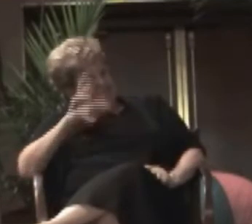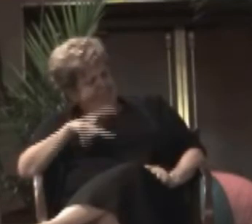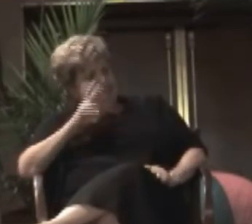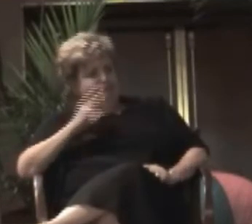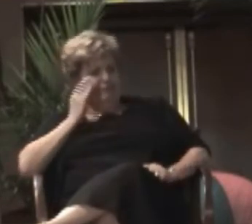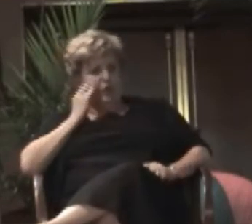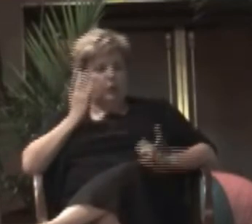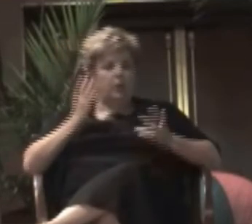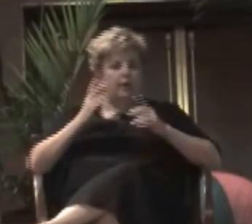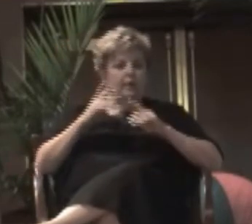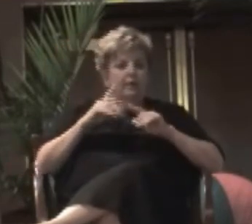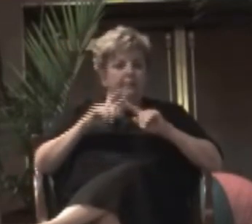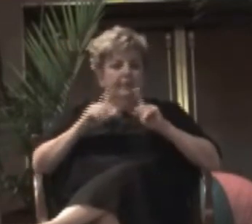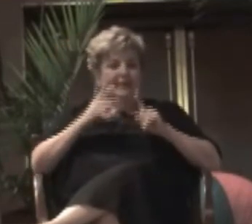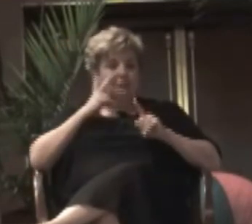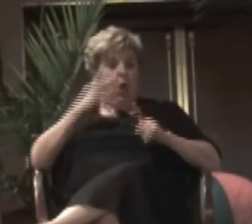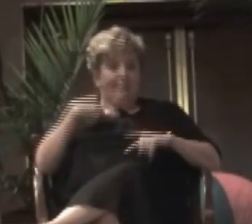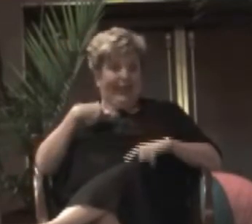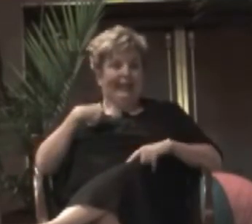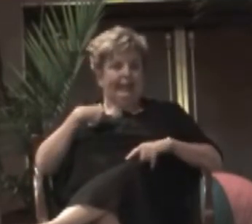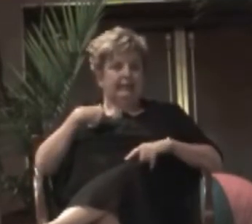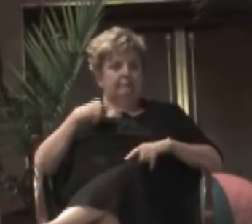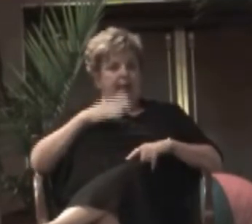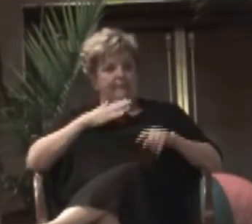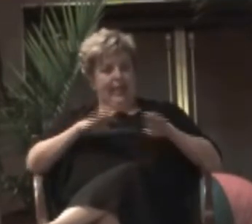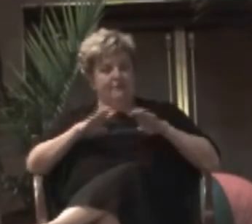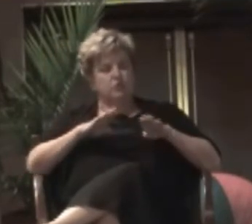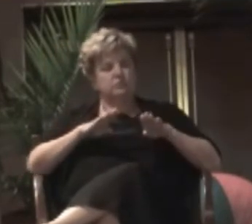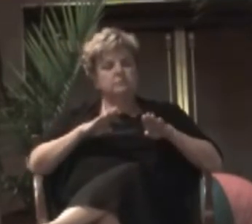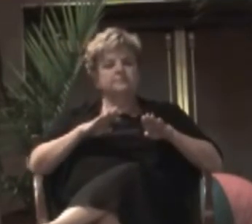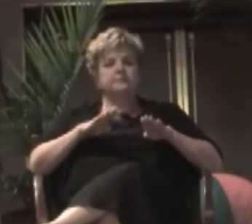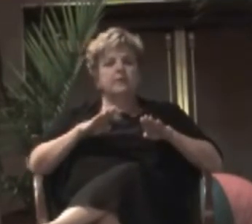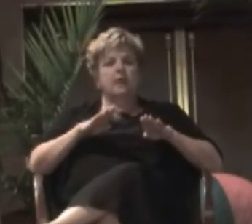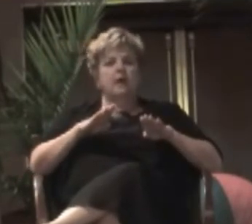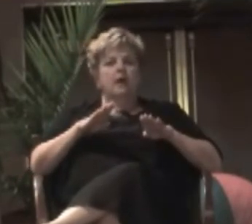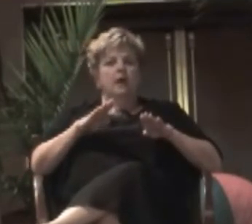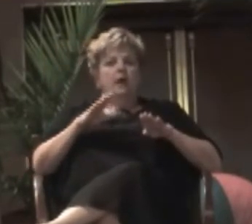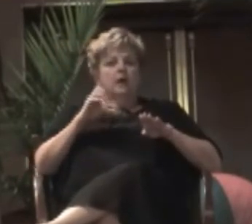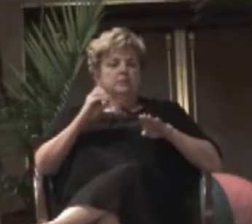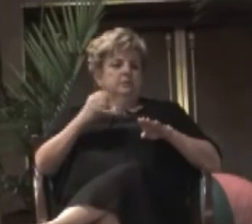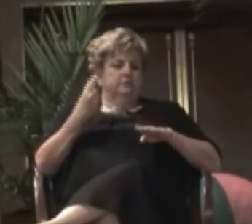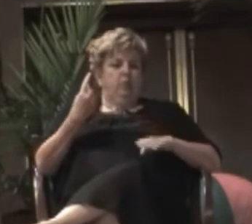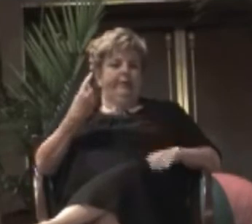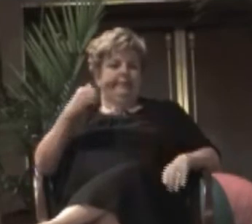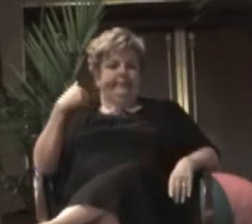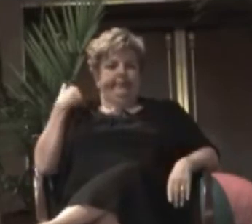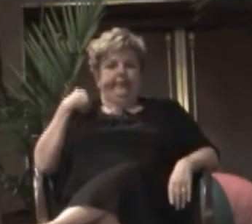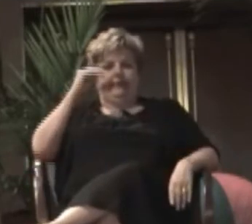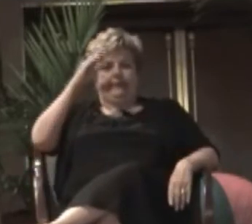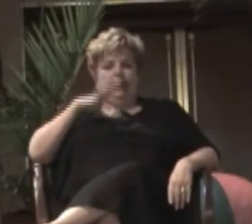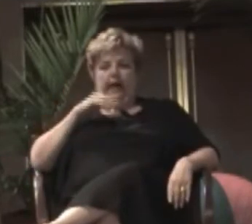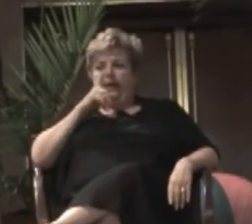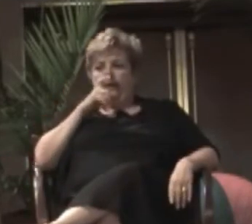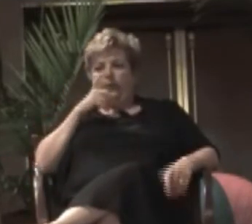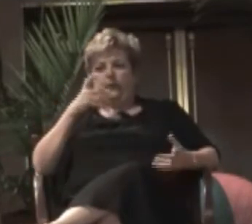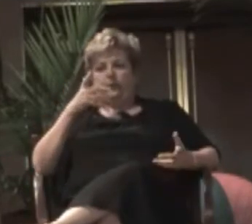them, but they saw me, I guess. And this bright young fellow who was going to be a leader of men and